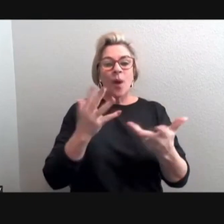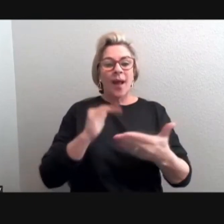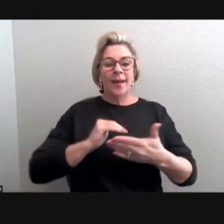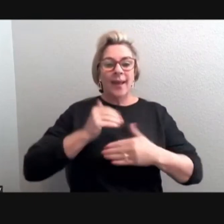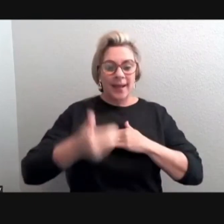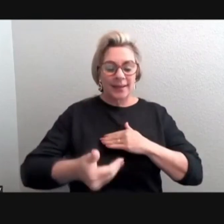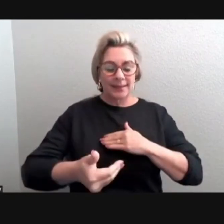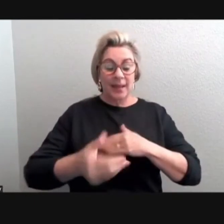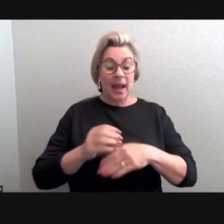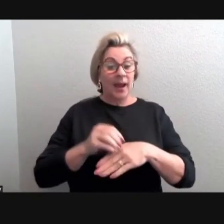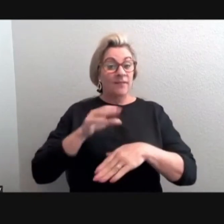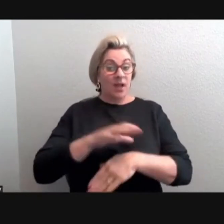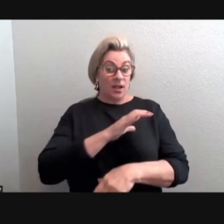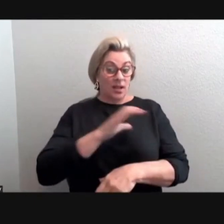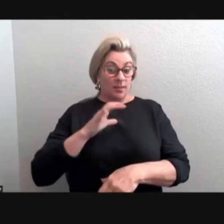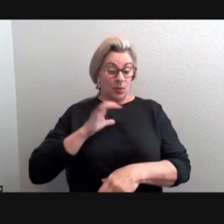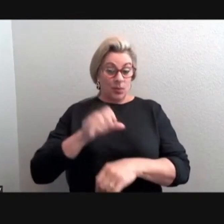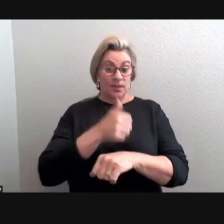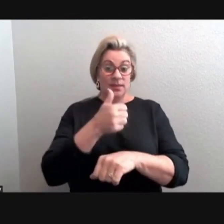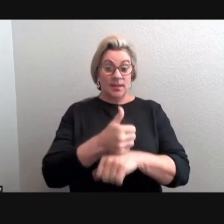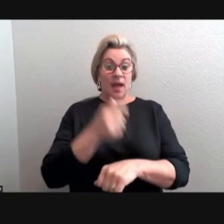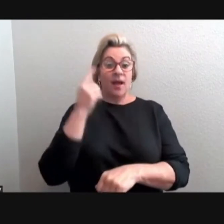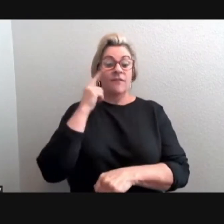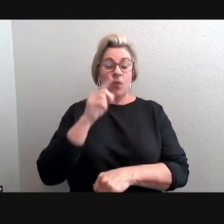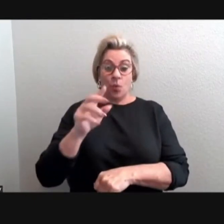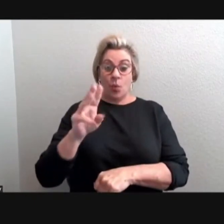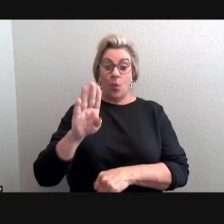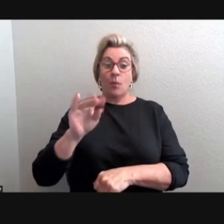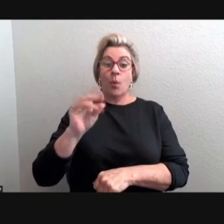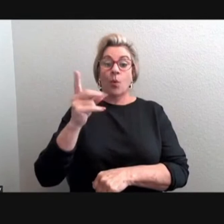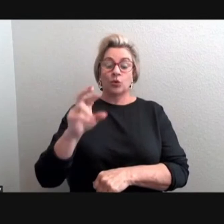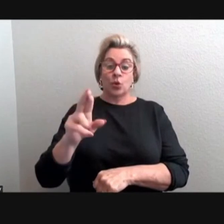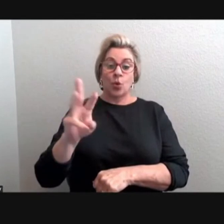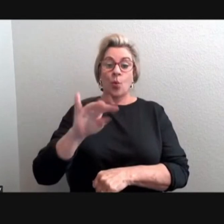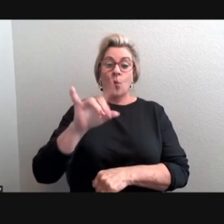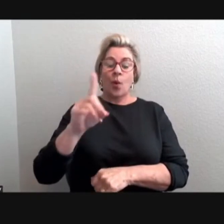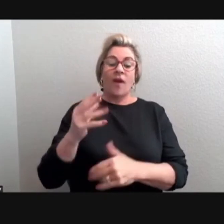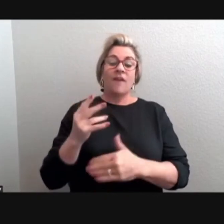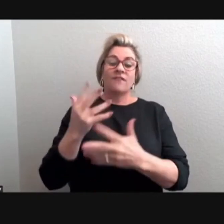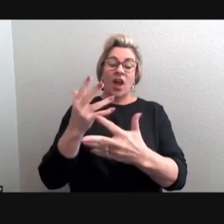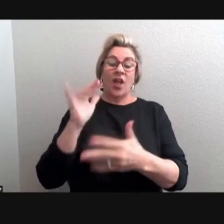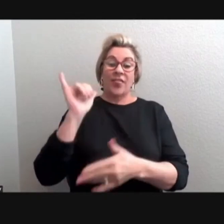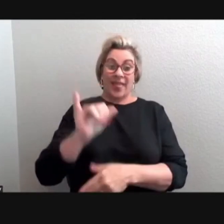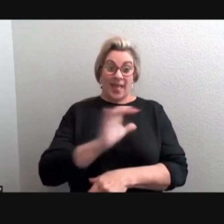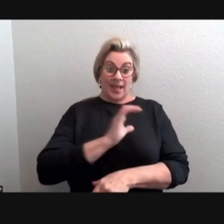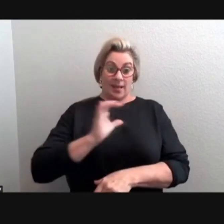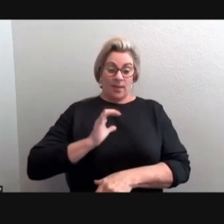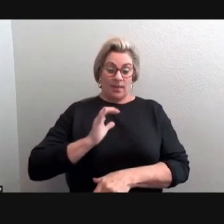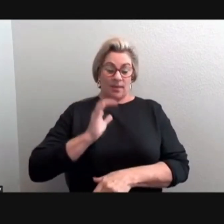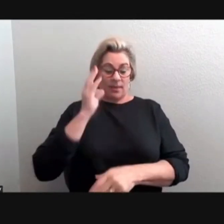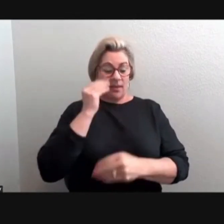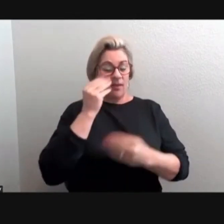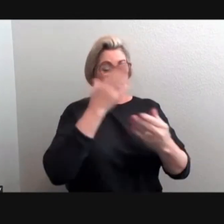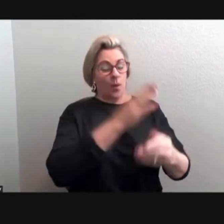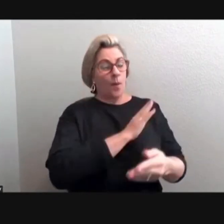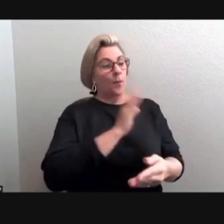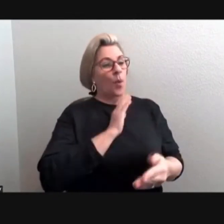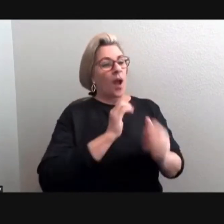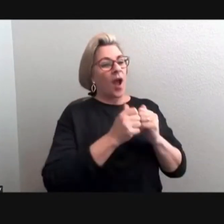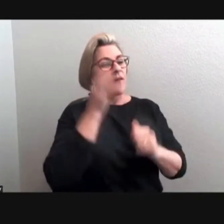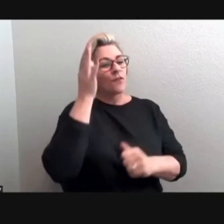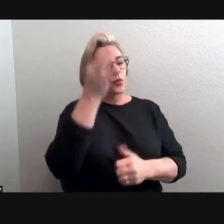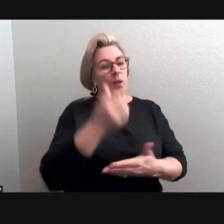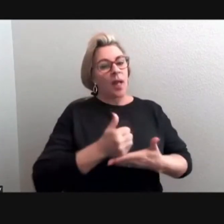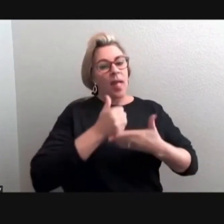An advisory committee has been established for the Boulder County Wildfire Fund. The committee will help inform our board on how future support